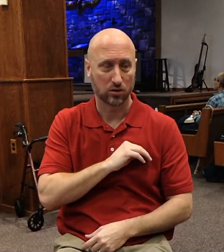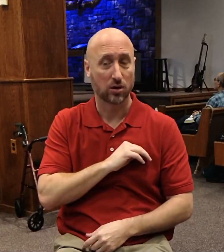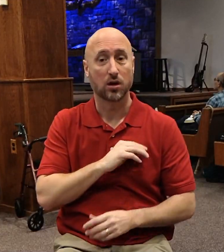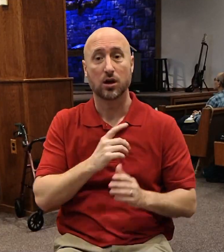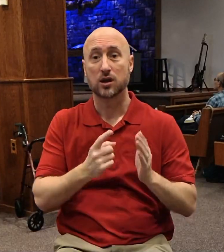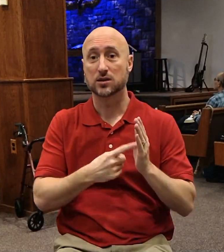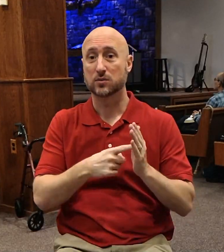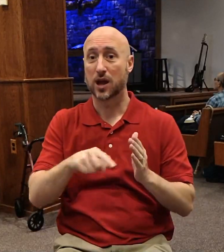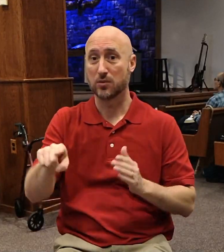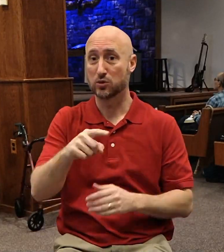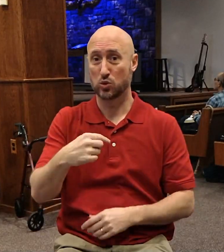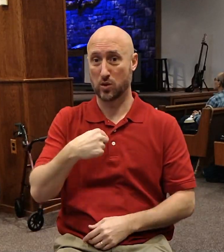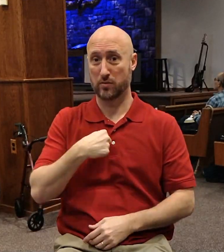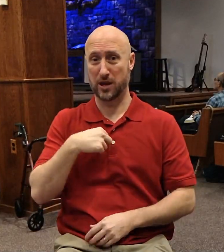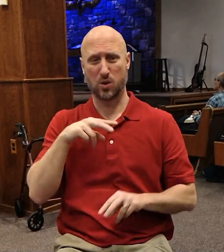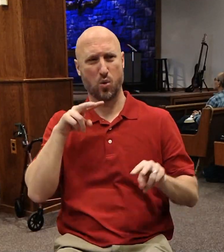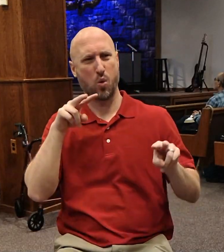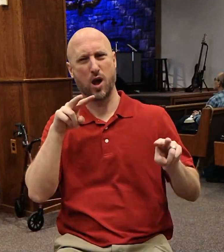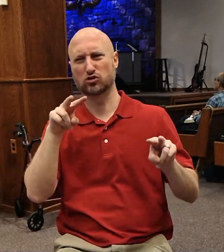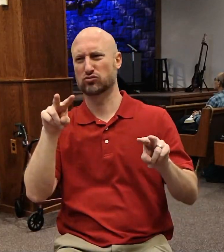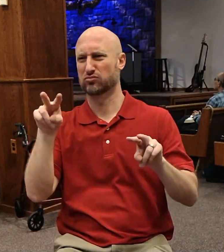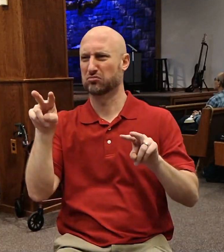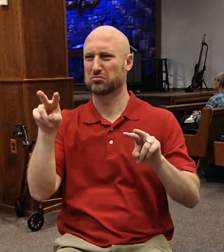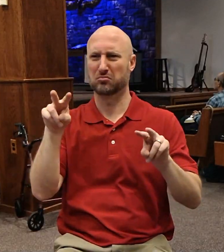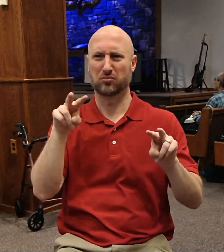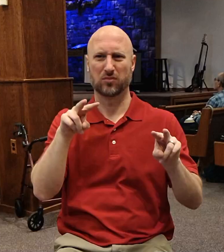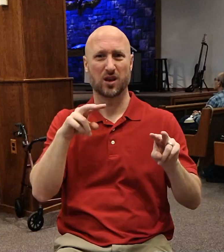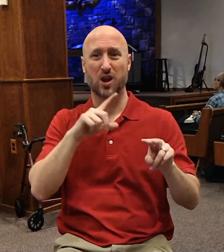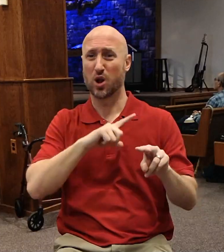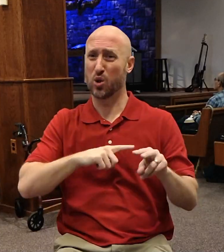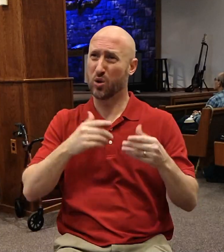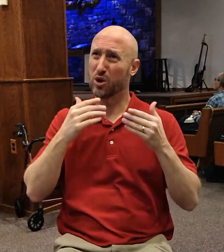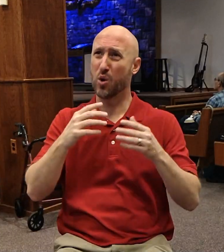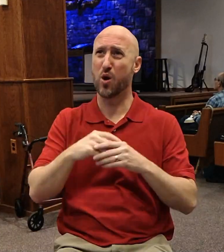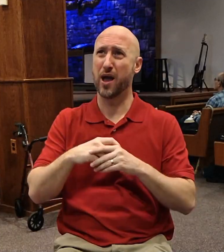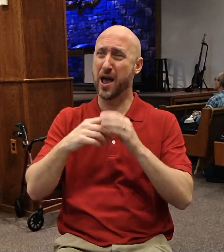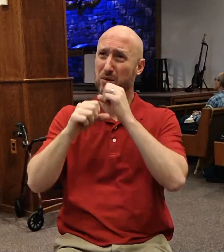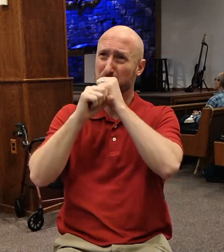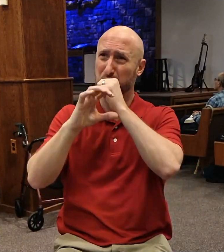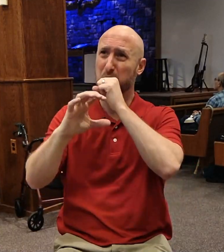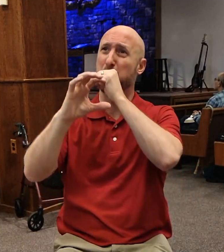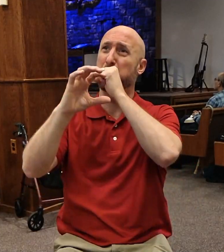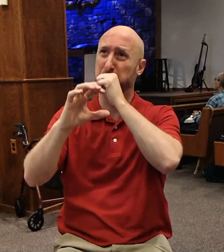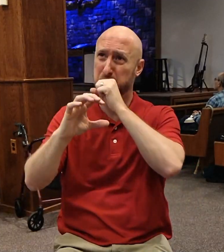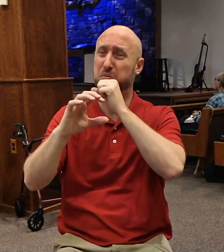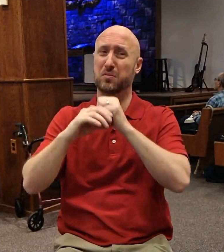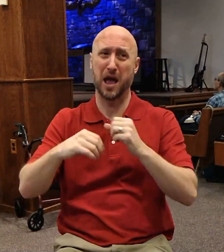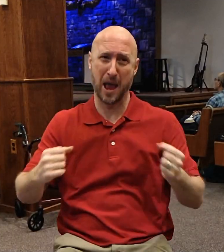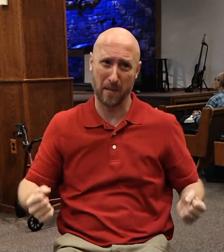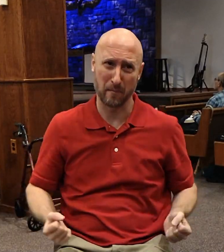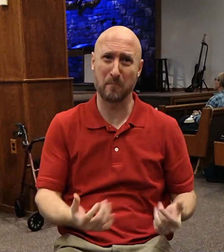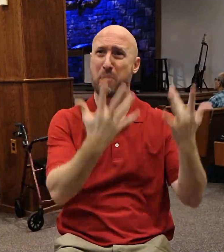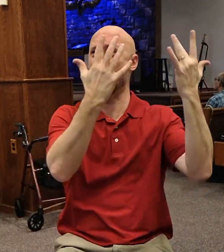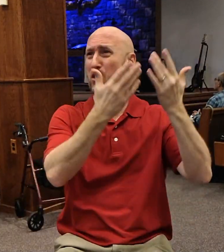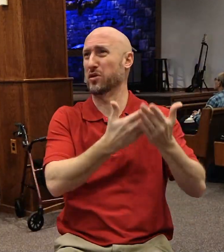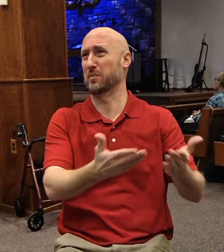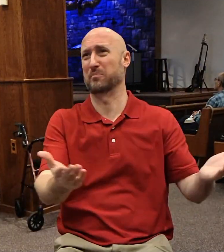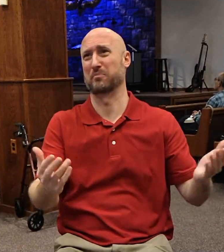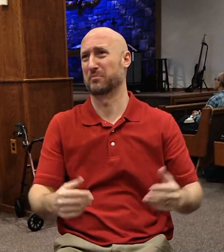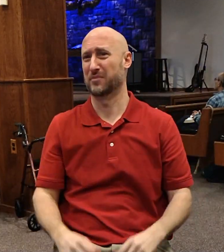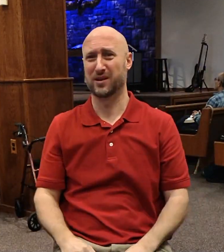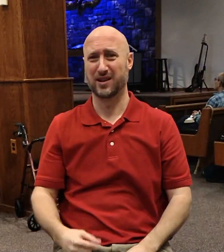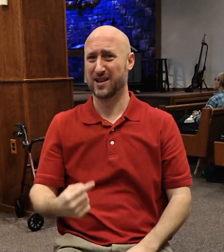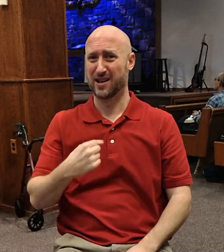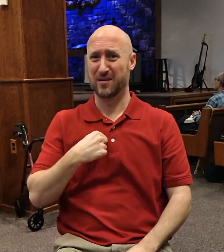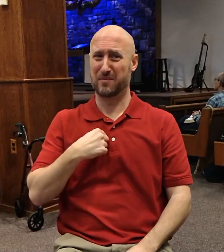watch how crazy it is and we just say, Lord, just blow the trumpet and burn them up. Lord, just get me out of here. And they want to go to hell. Let them